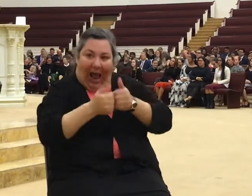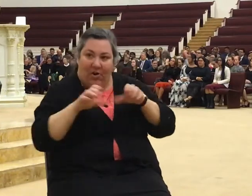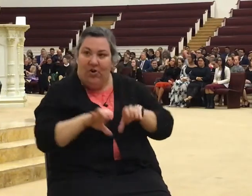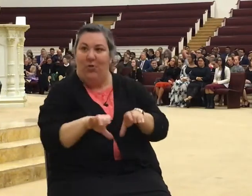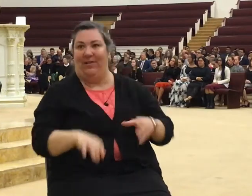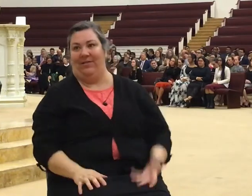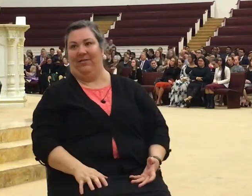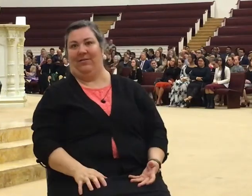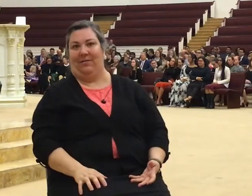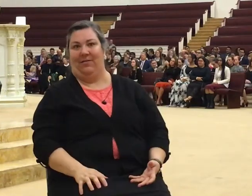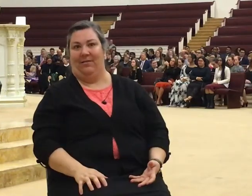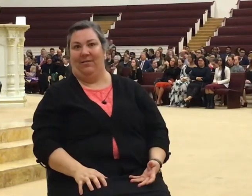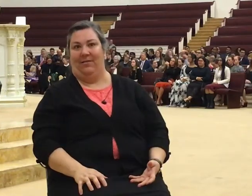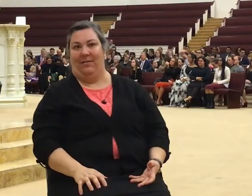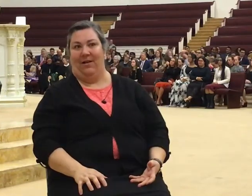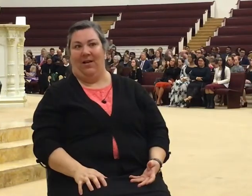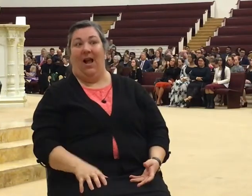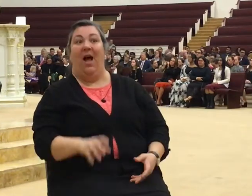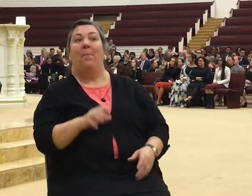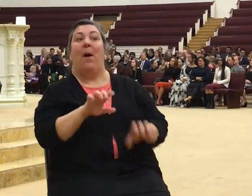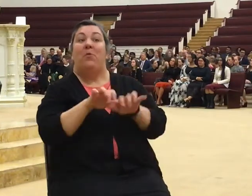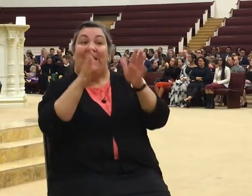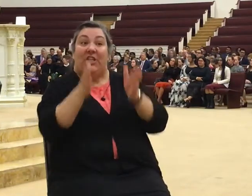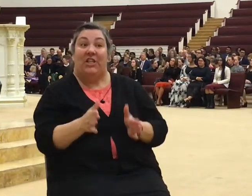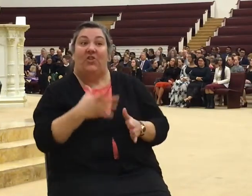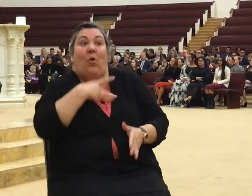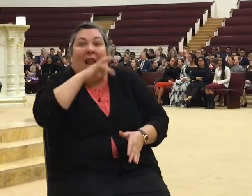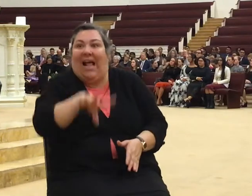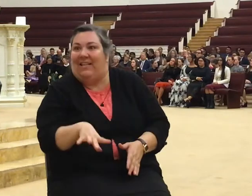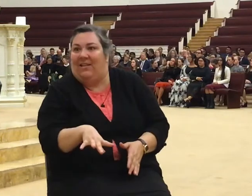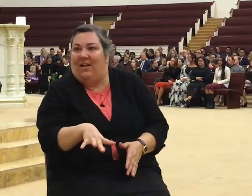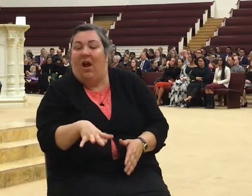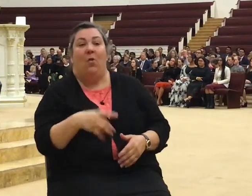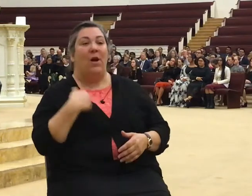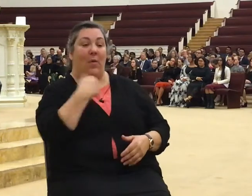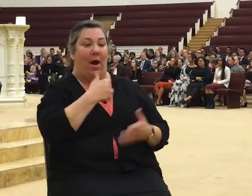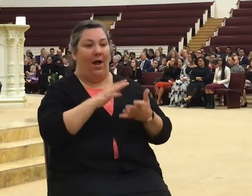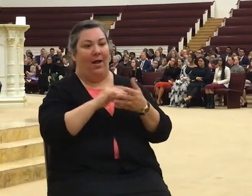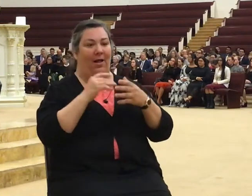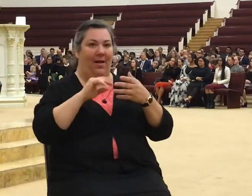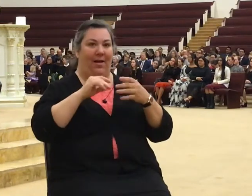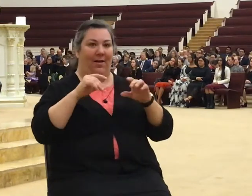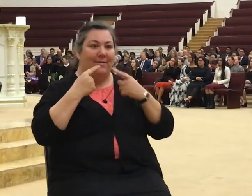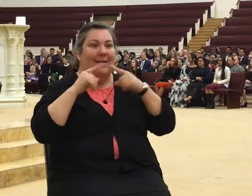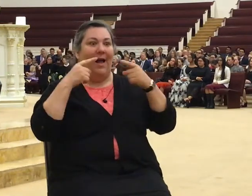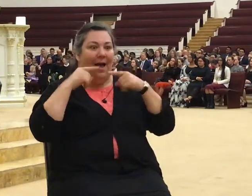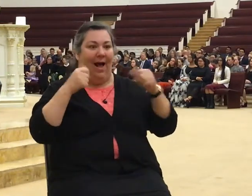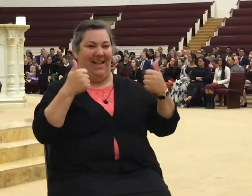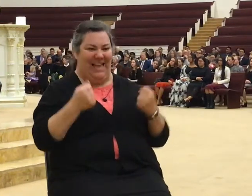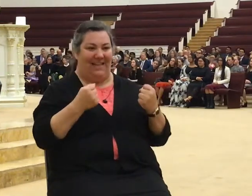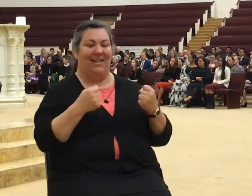Well, we don't like that. We'd rather accomplish it and just kind of hold it and get all the stars for our